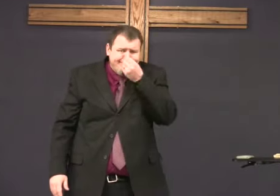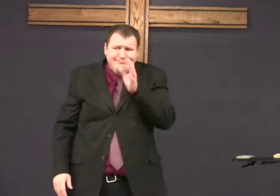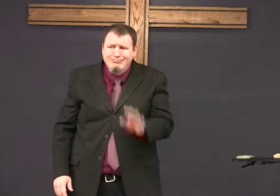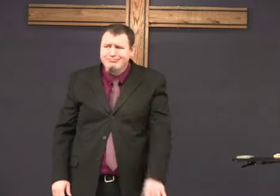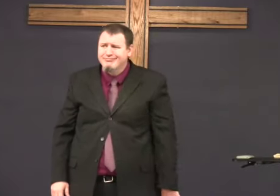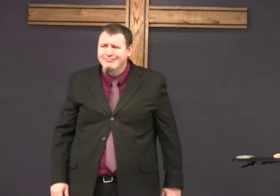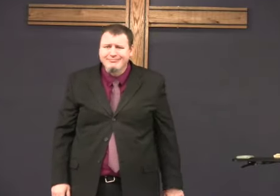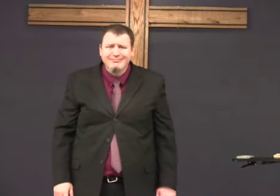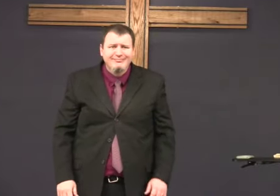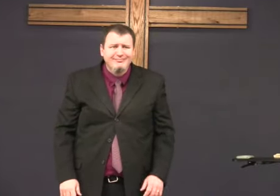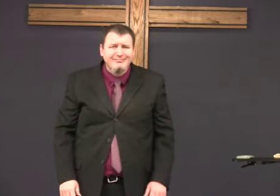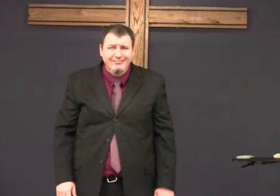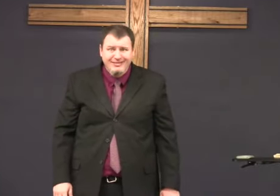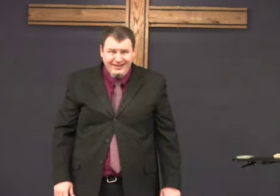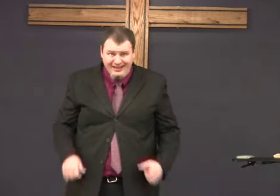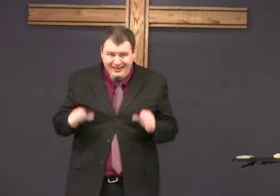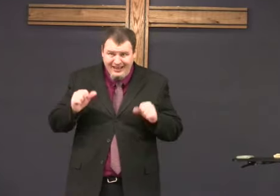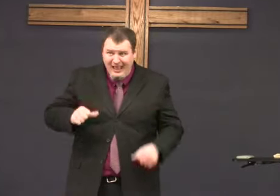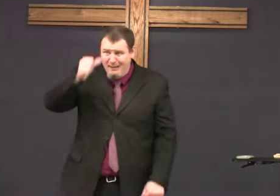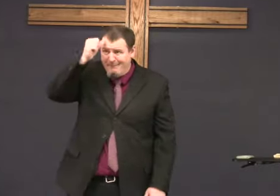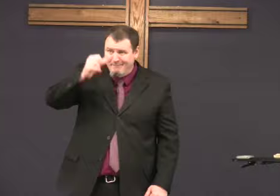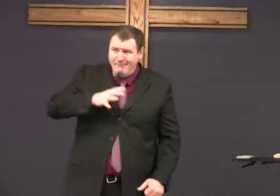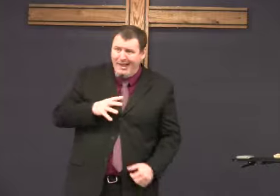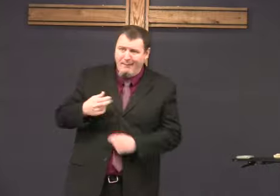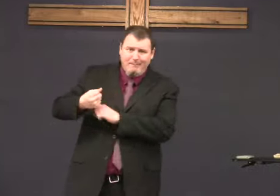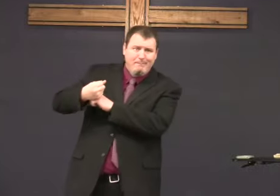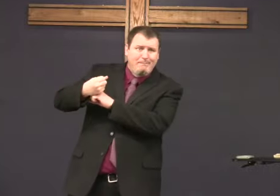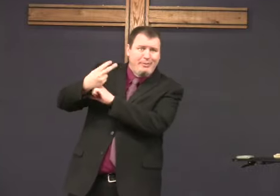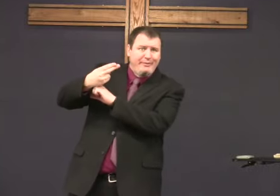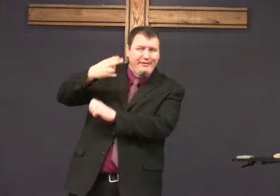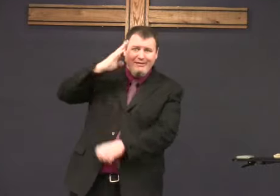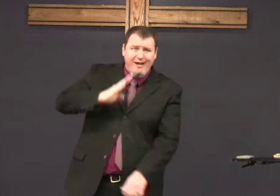These are just men here on earth. Can men